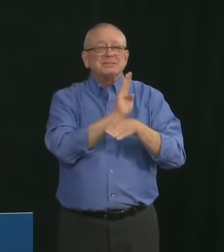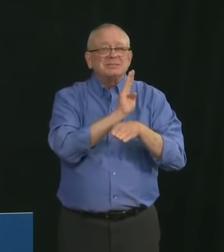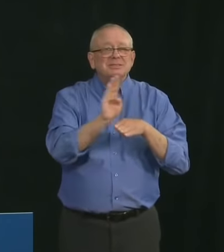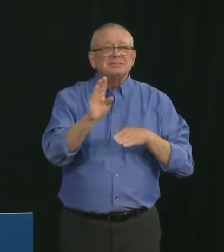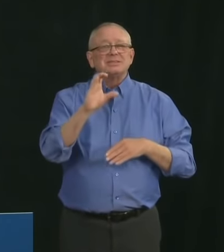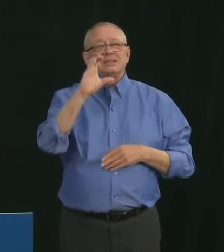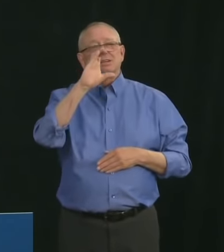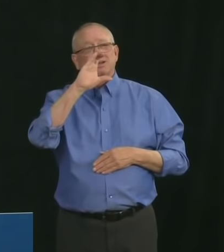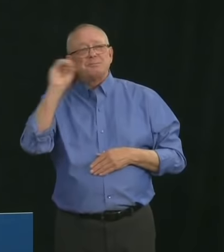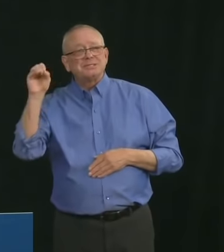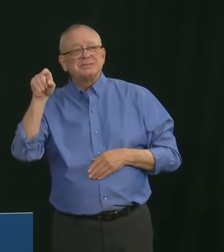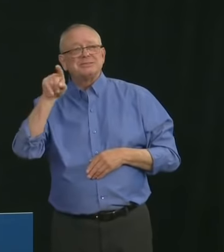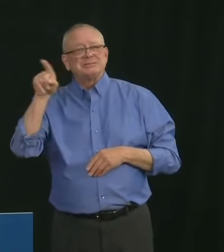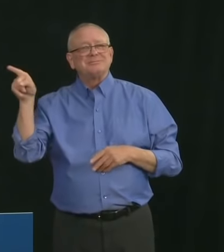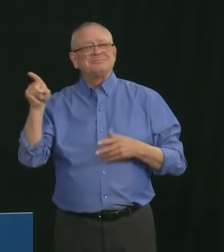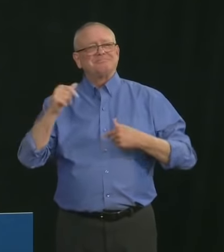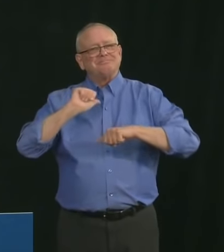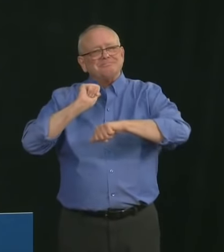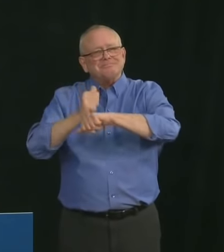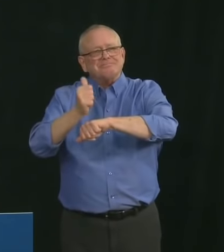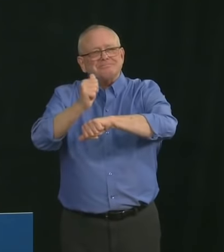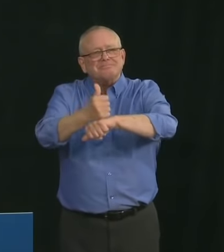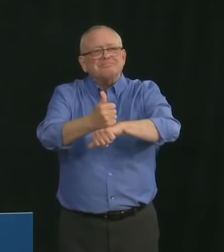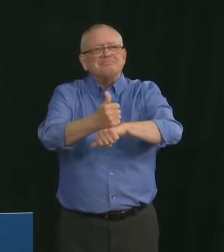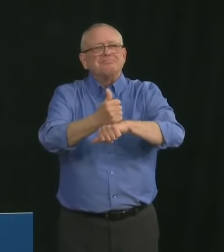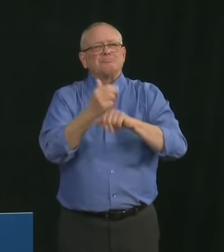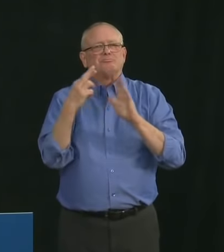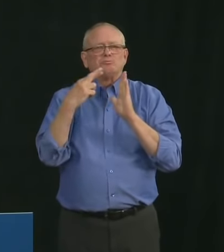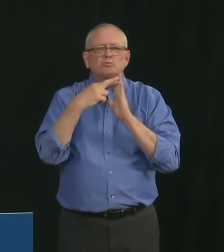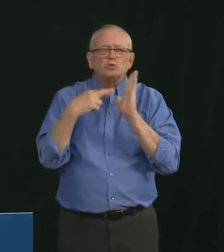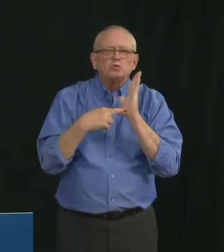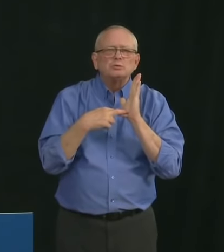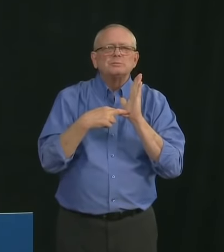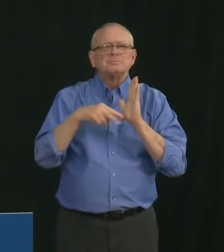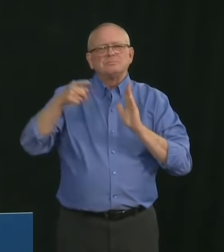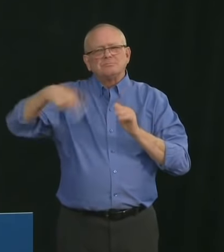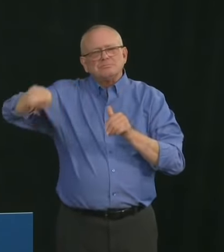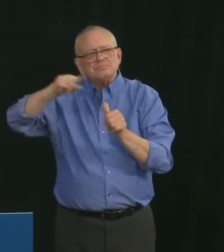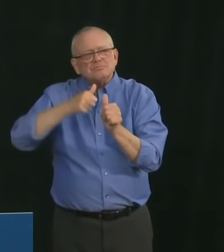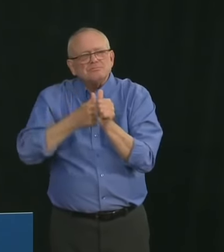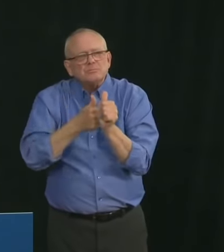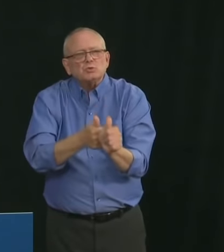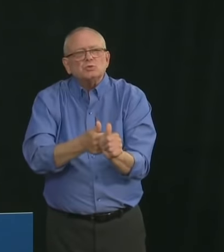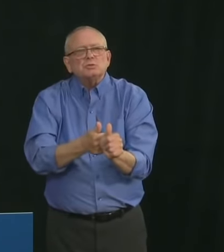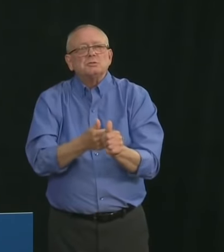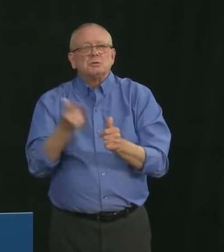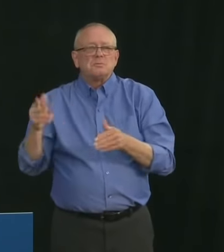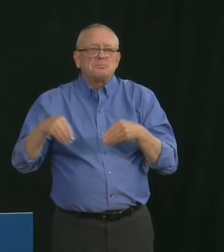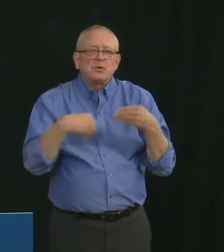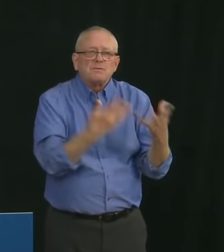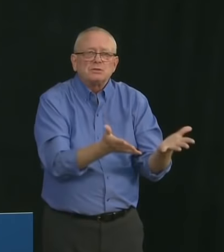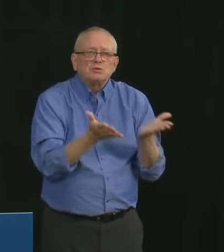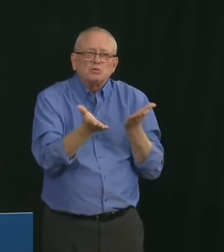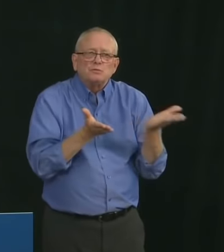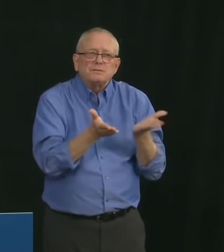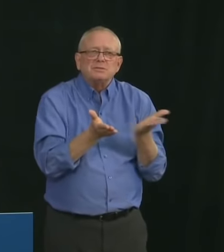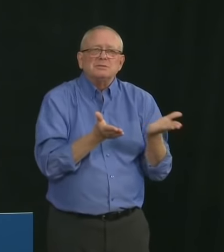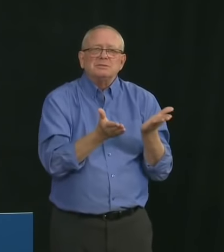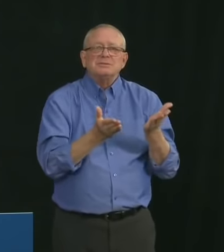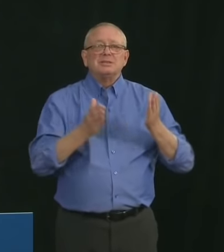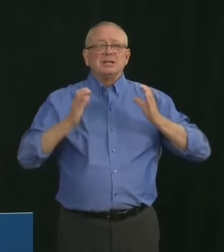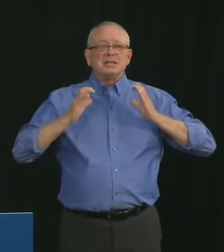their places of activity, whatever services that are provided. We all need to pitch in and do this